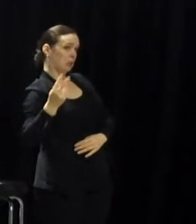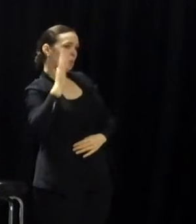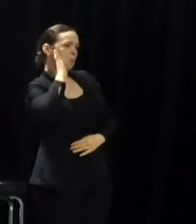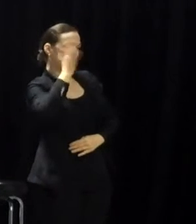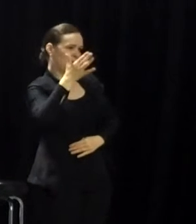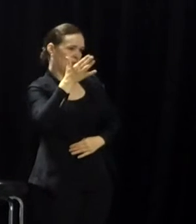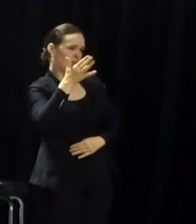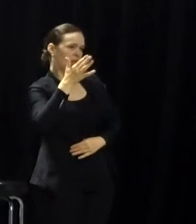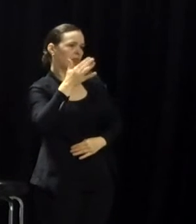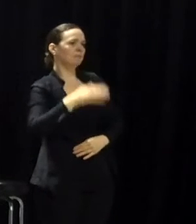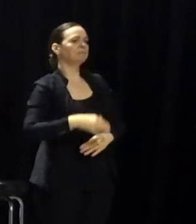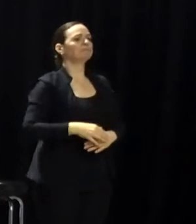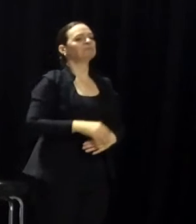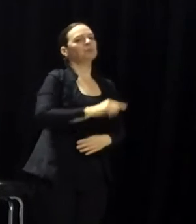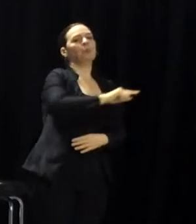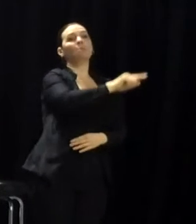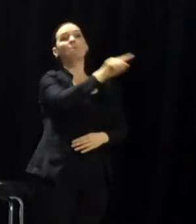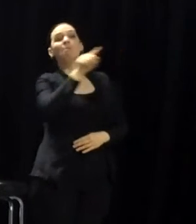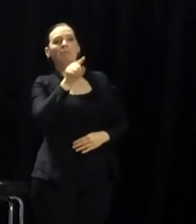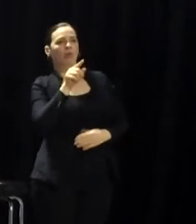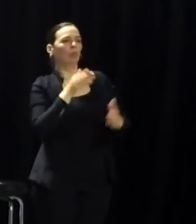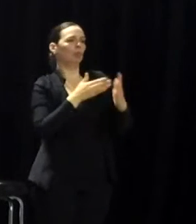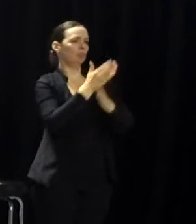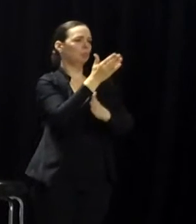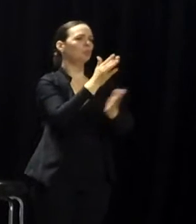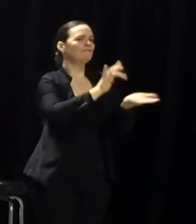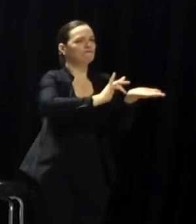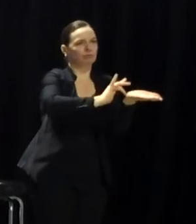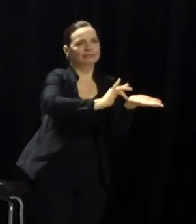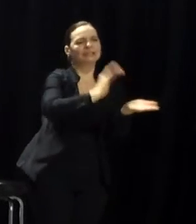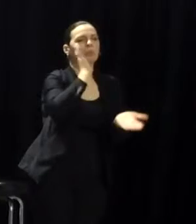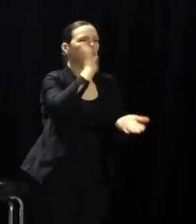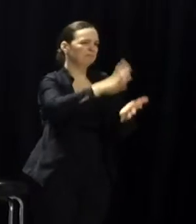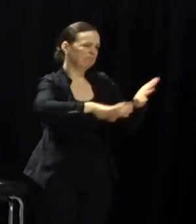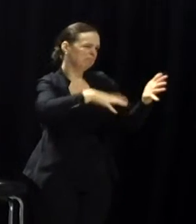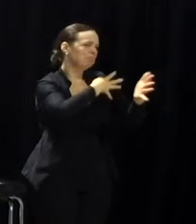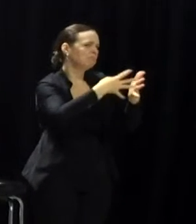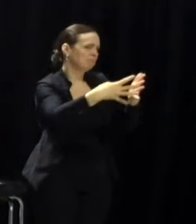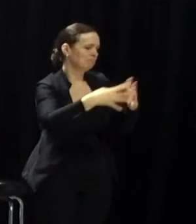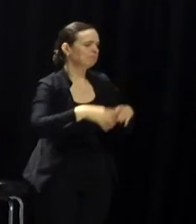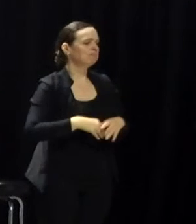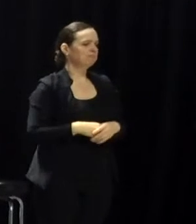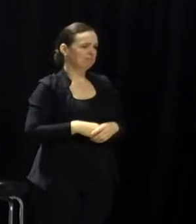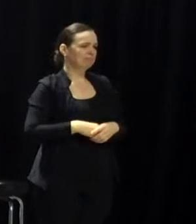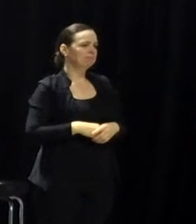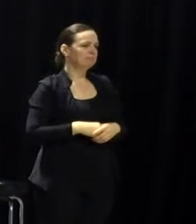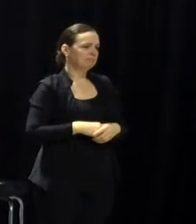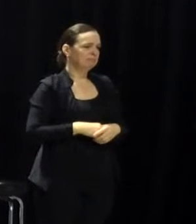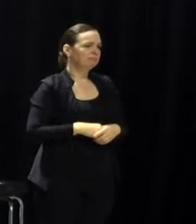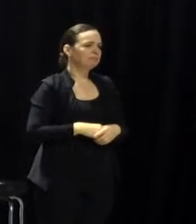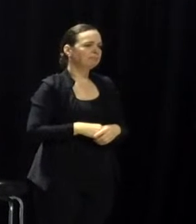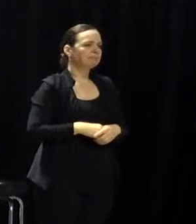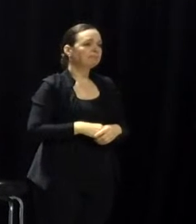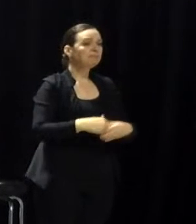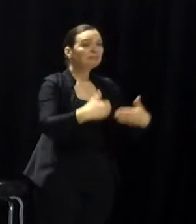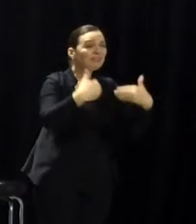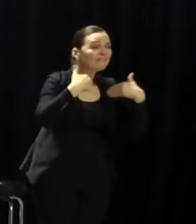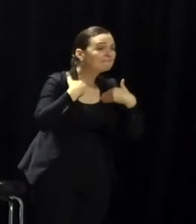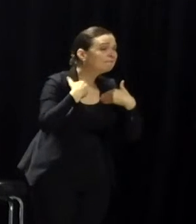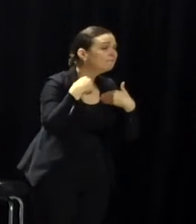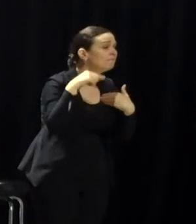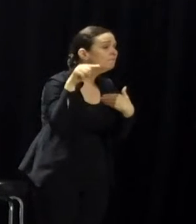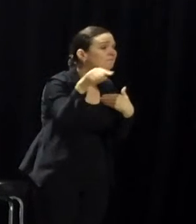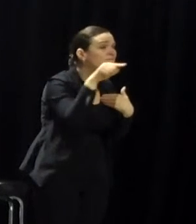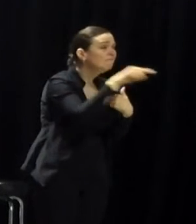we really are pushing to get into there. We've done testing in these facilities. We have relationships. So if the